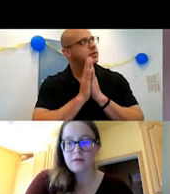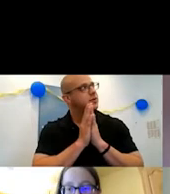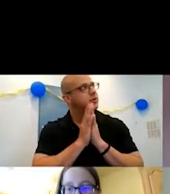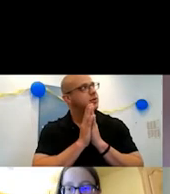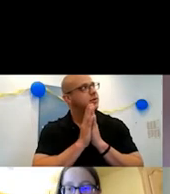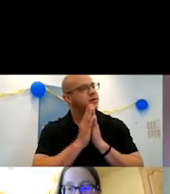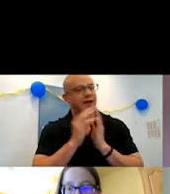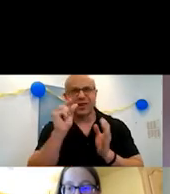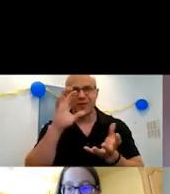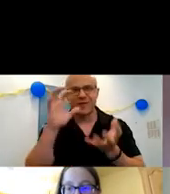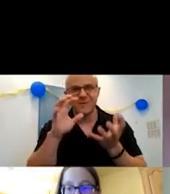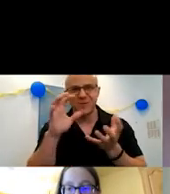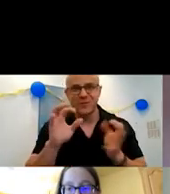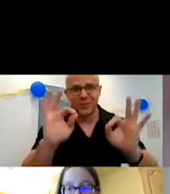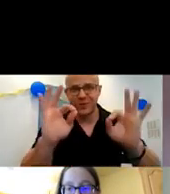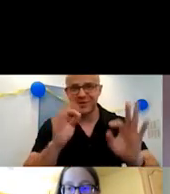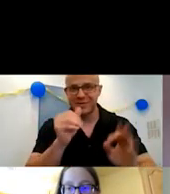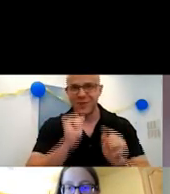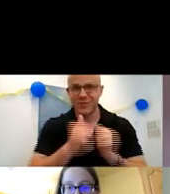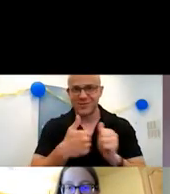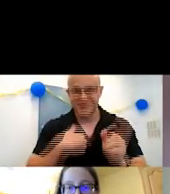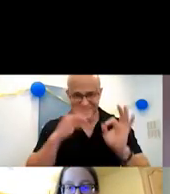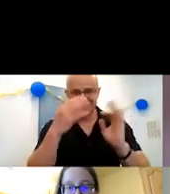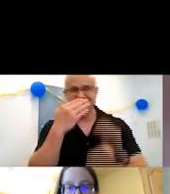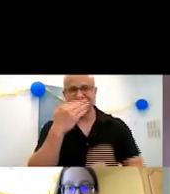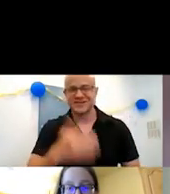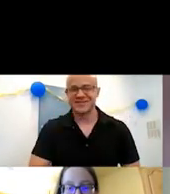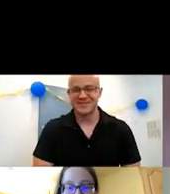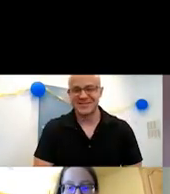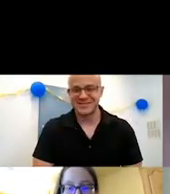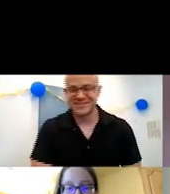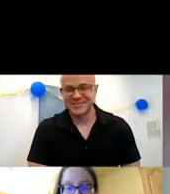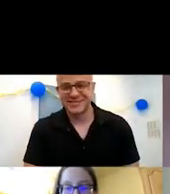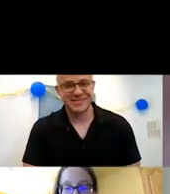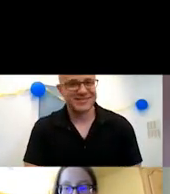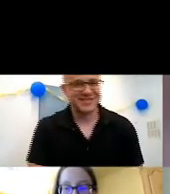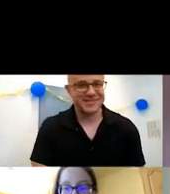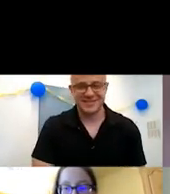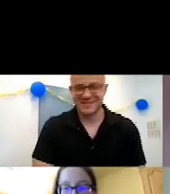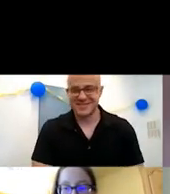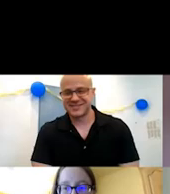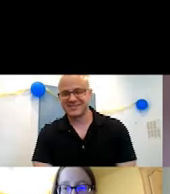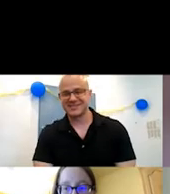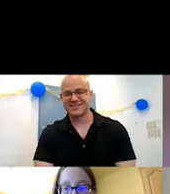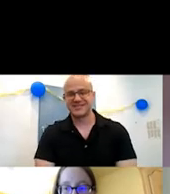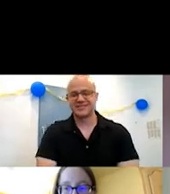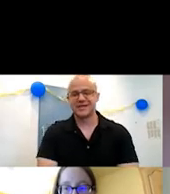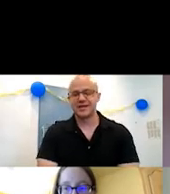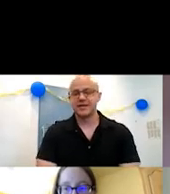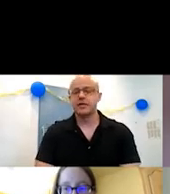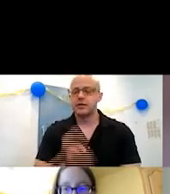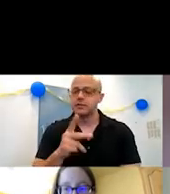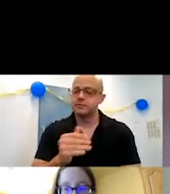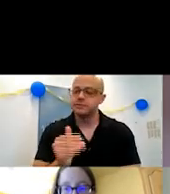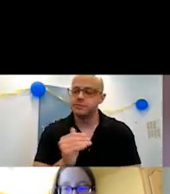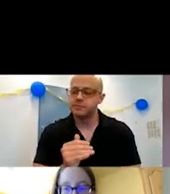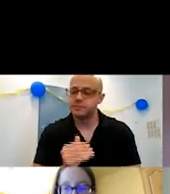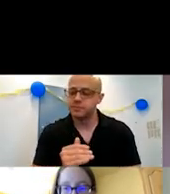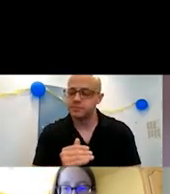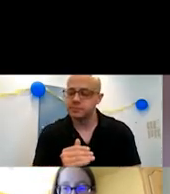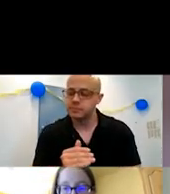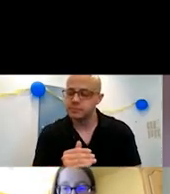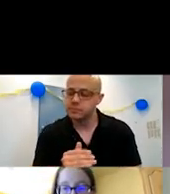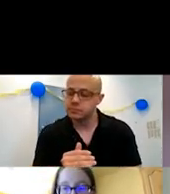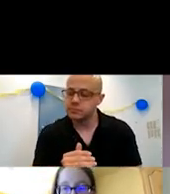I thought you meant body expression. I was a little confused, so I just wanted to clarify what exactly you wanted to learn. So.